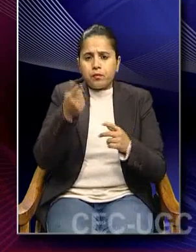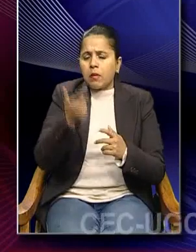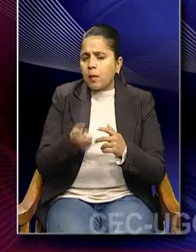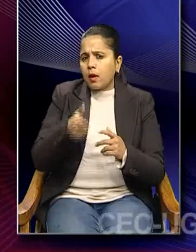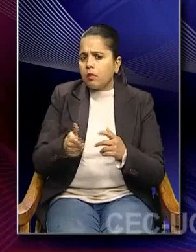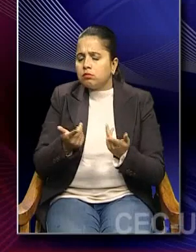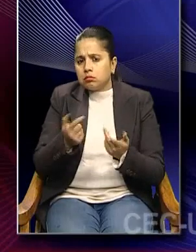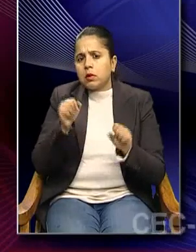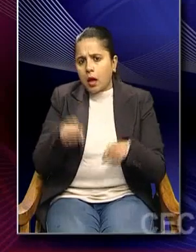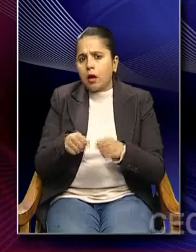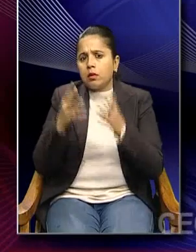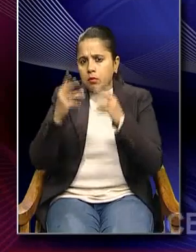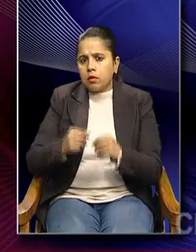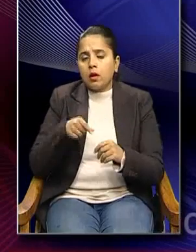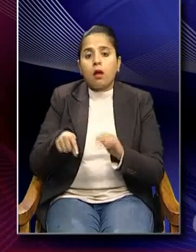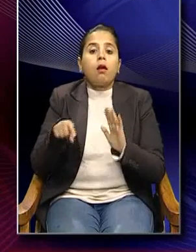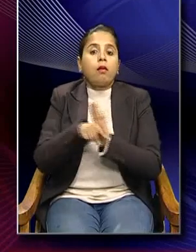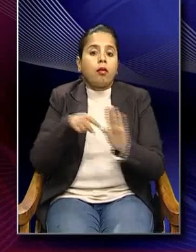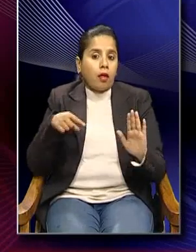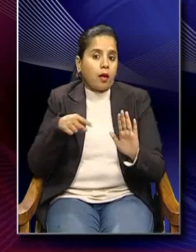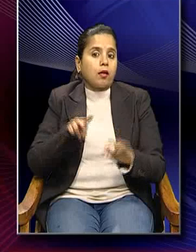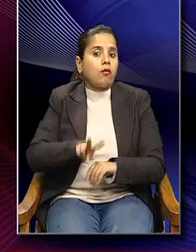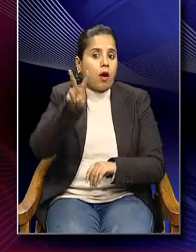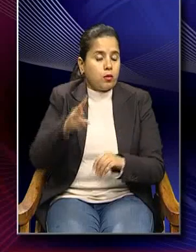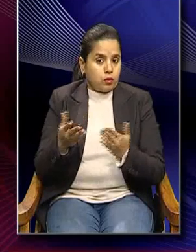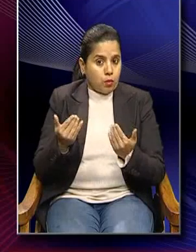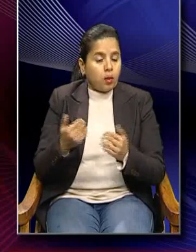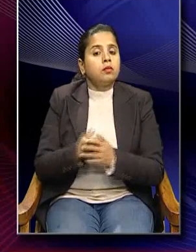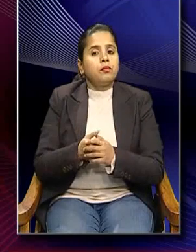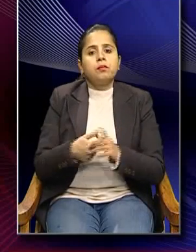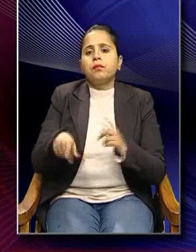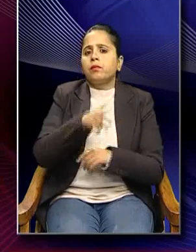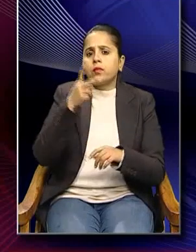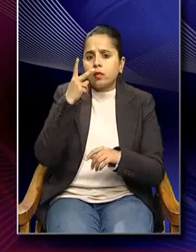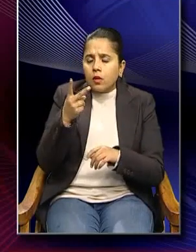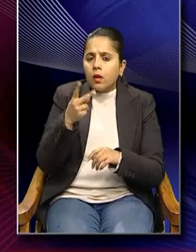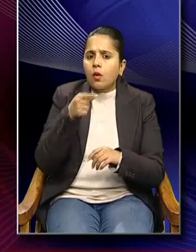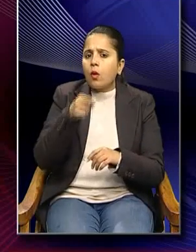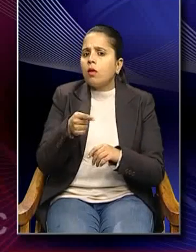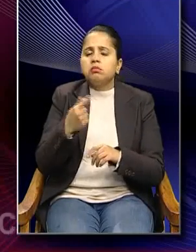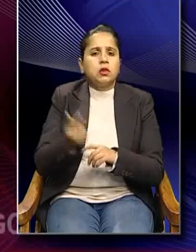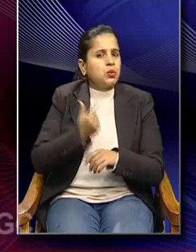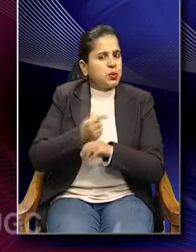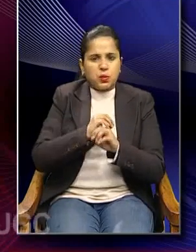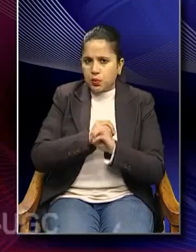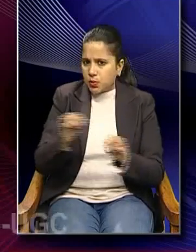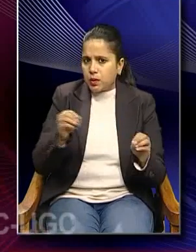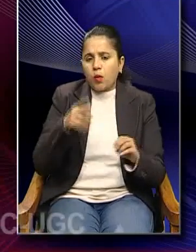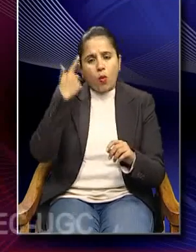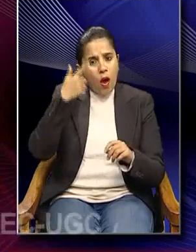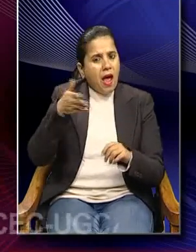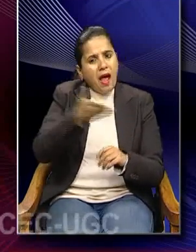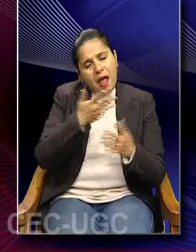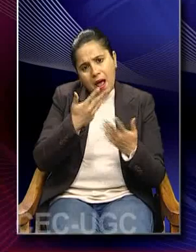value it, it can be go to the negative value. It is not useful to any